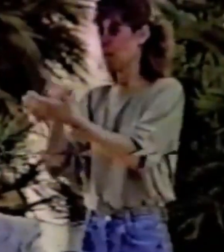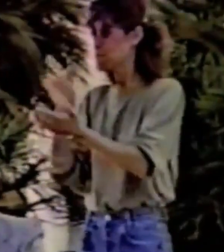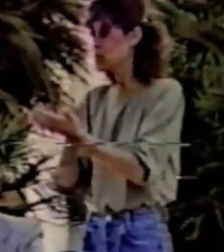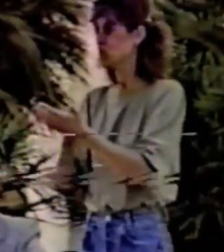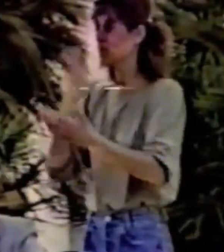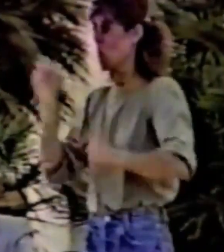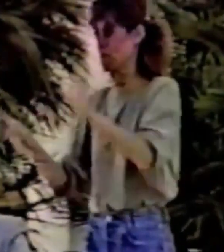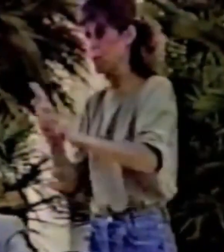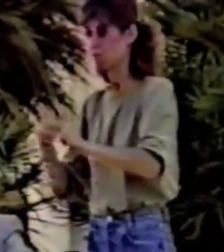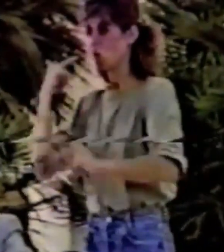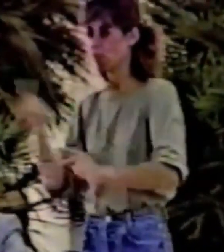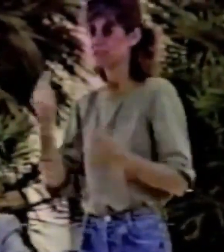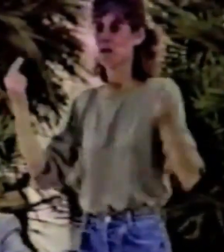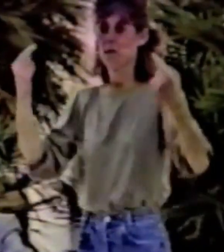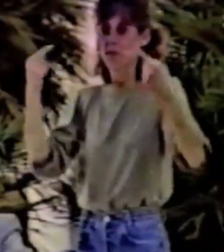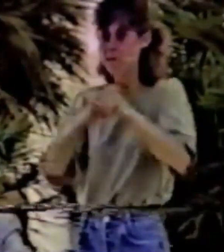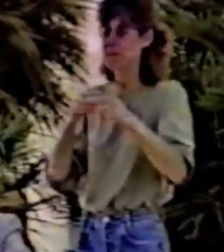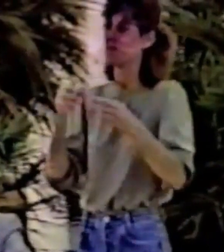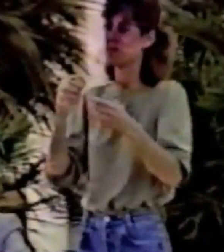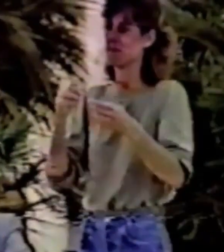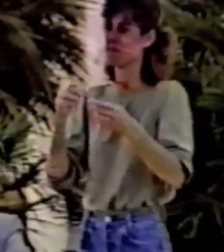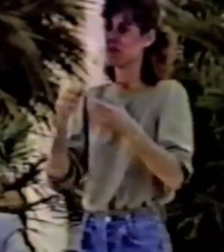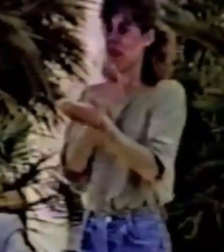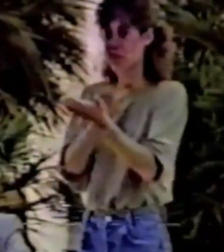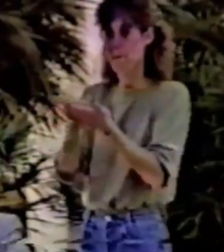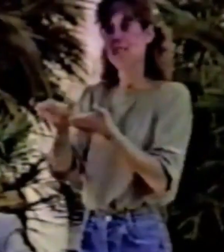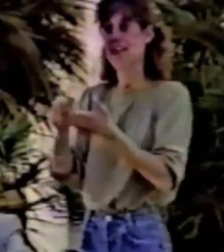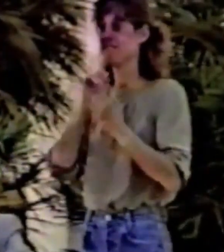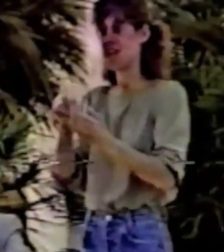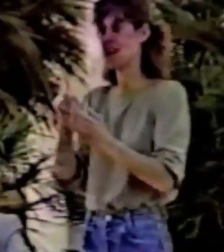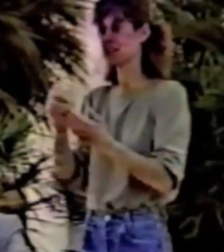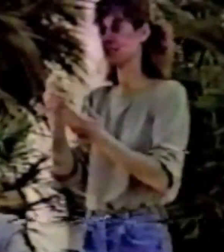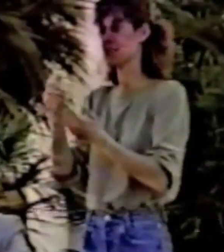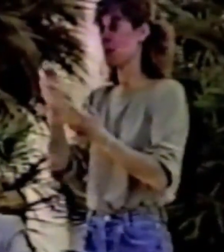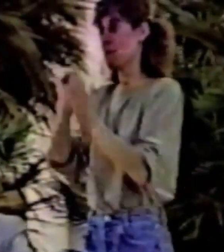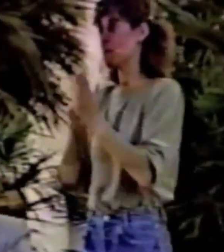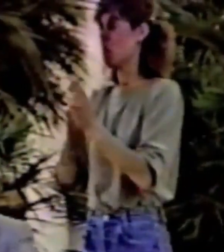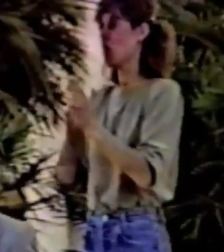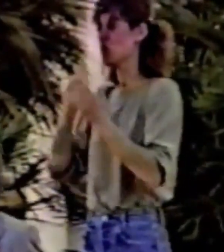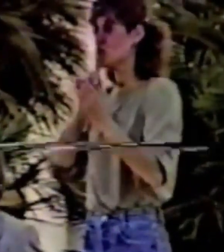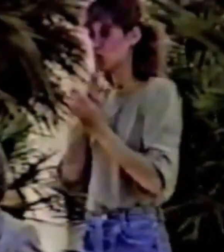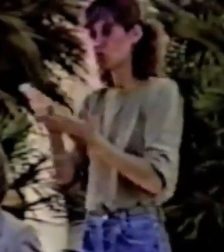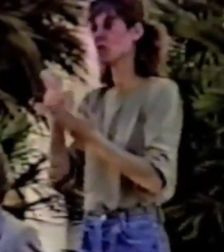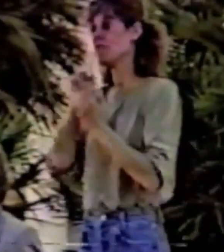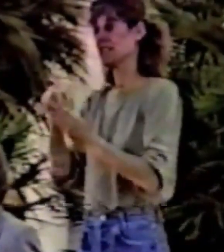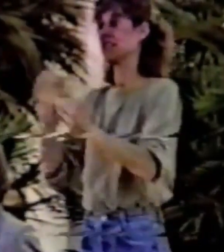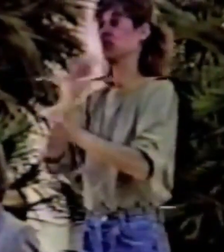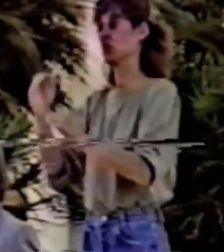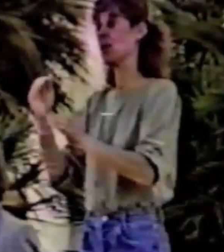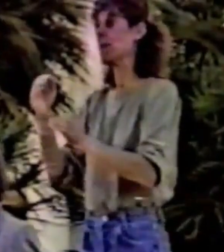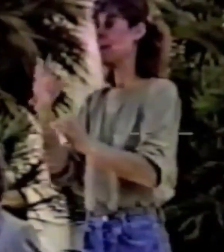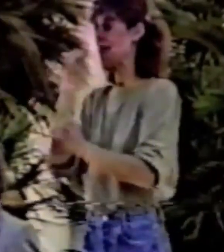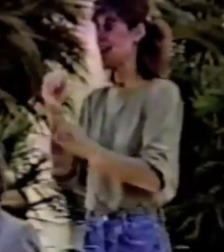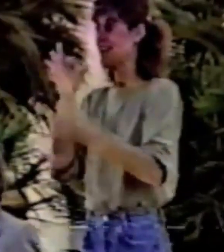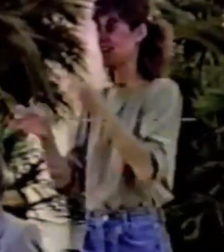all the time. The plain fact is, moral truth often is extreme and must be, for when the injustice